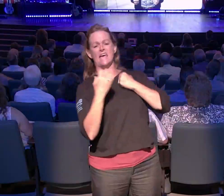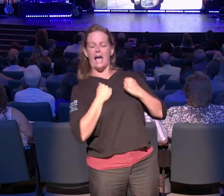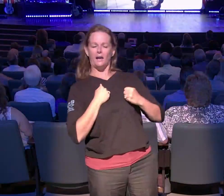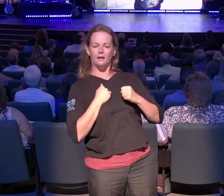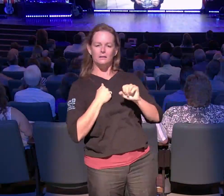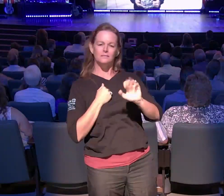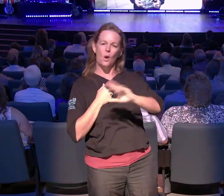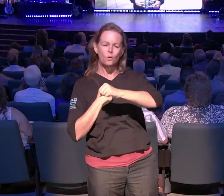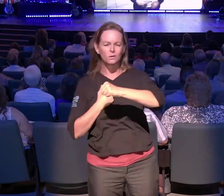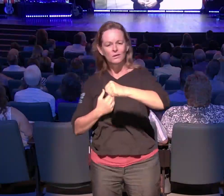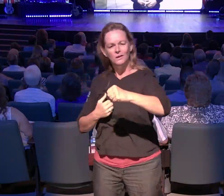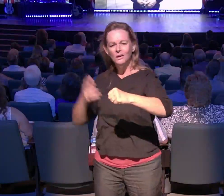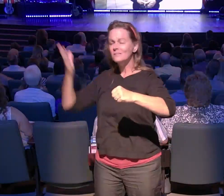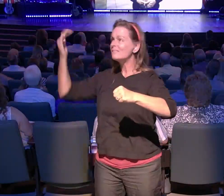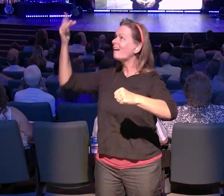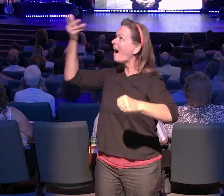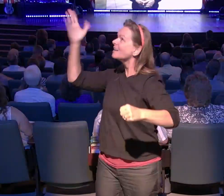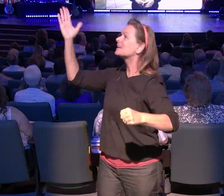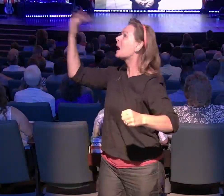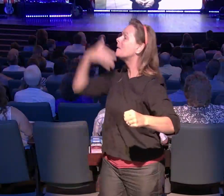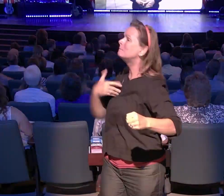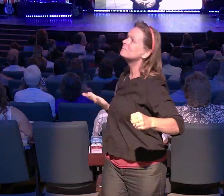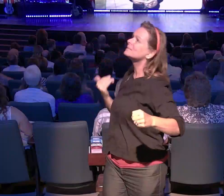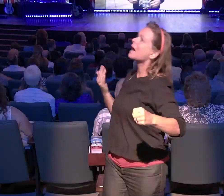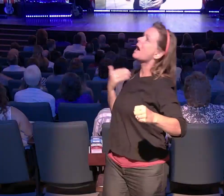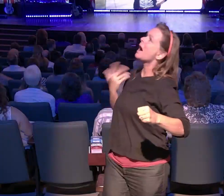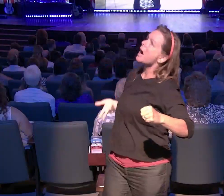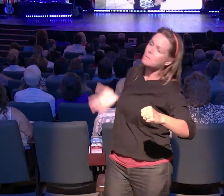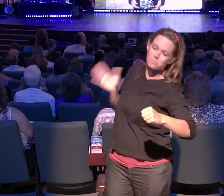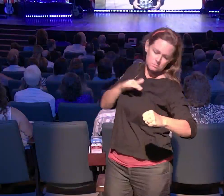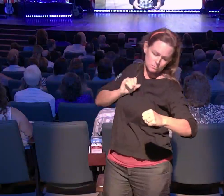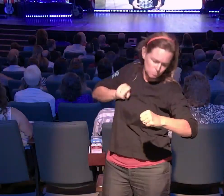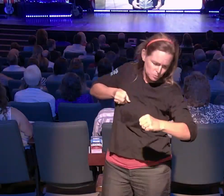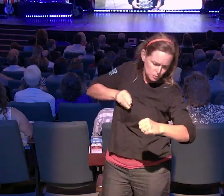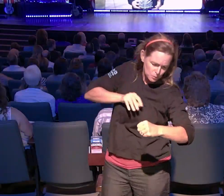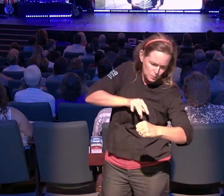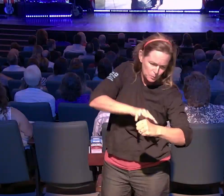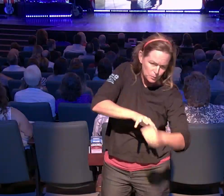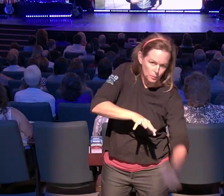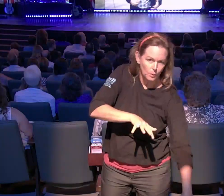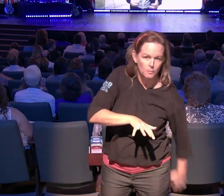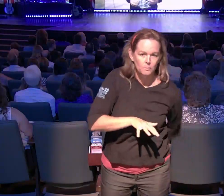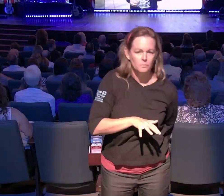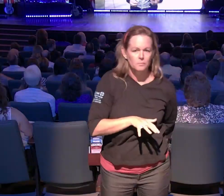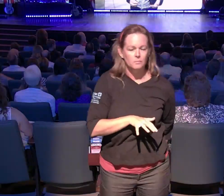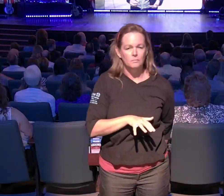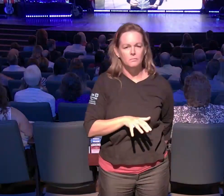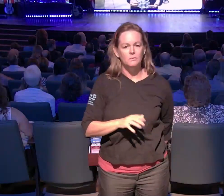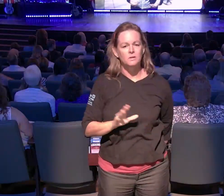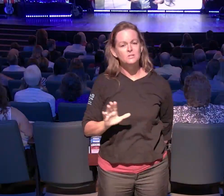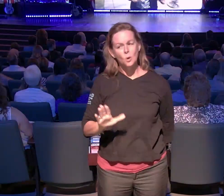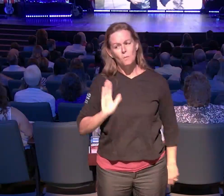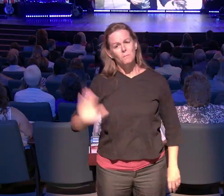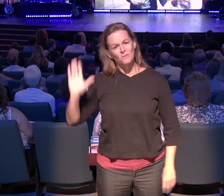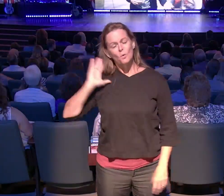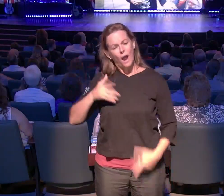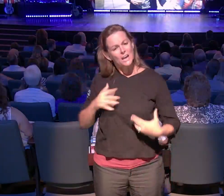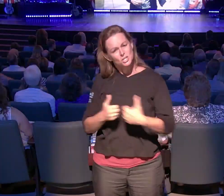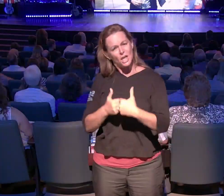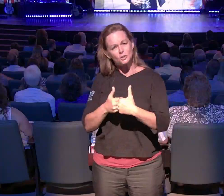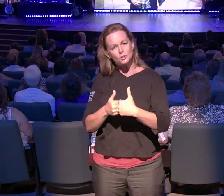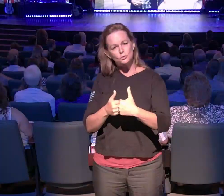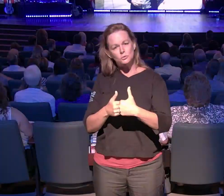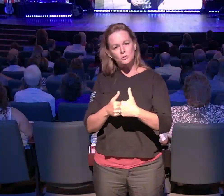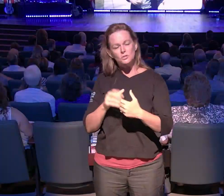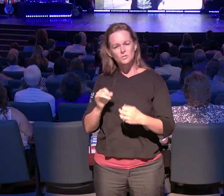used by God to bring healing to our communities, to be used by God to bring unity? At that time, I challenged you to get with somebody